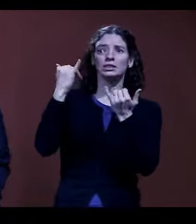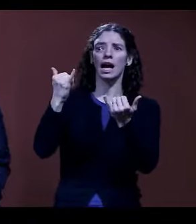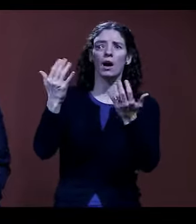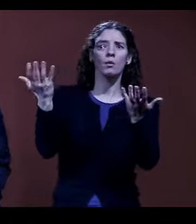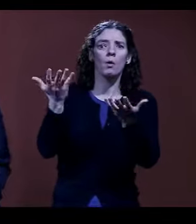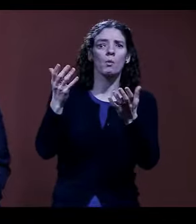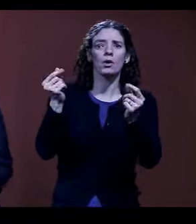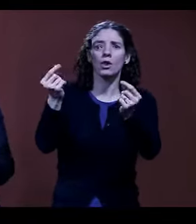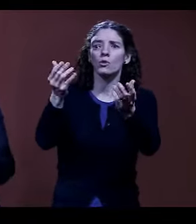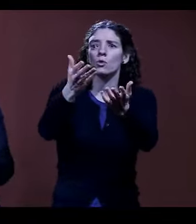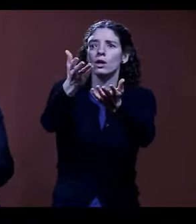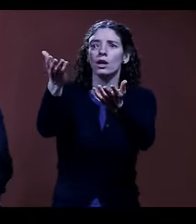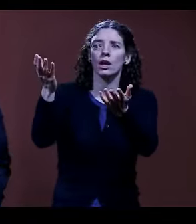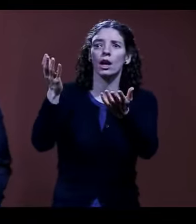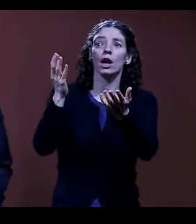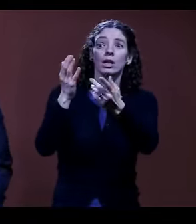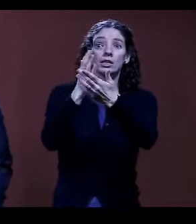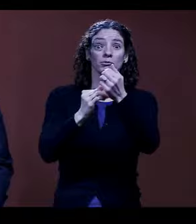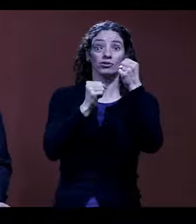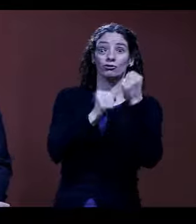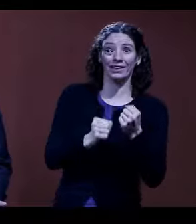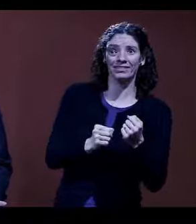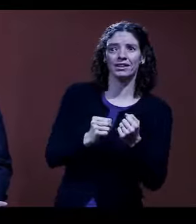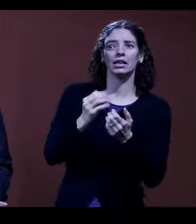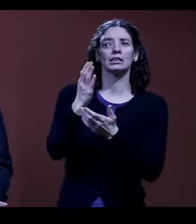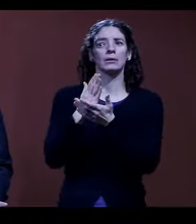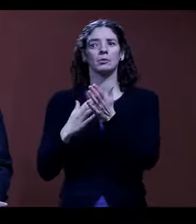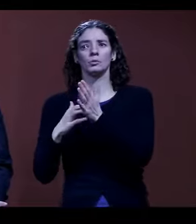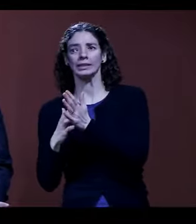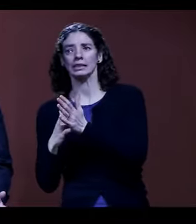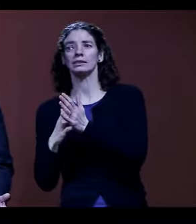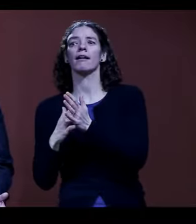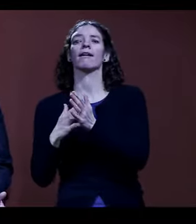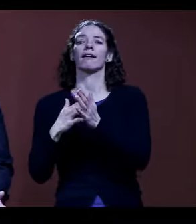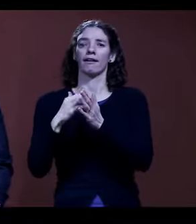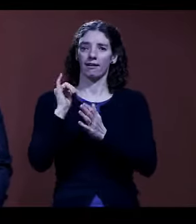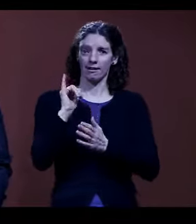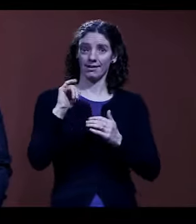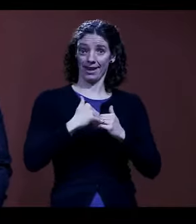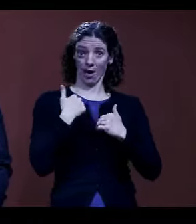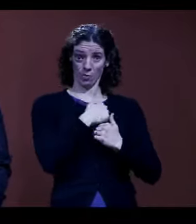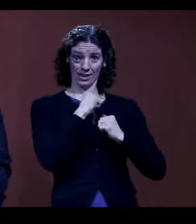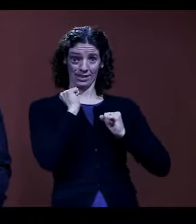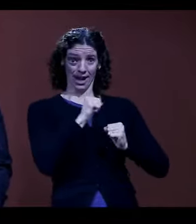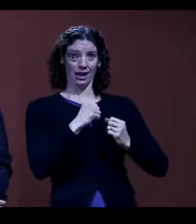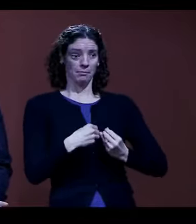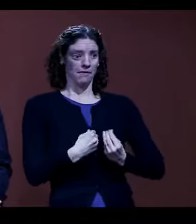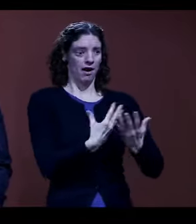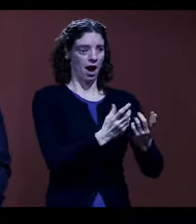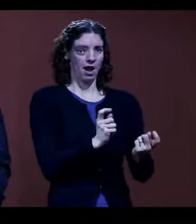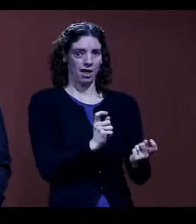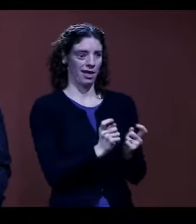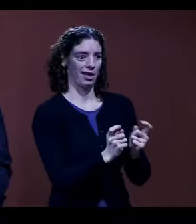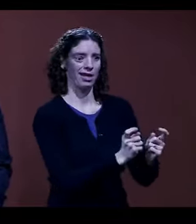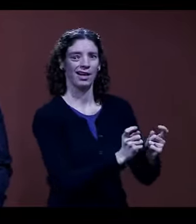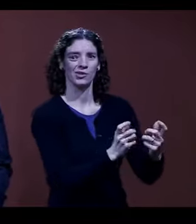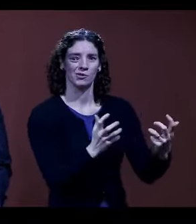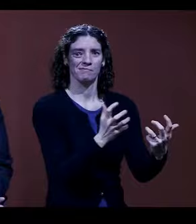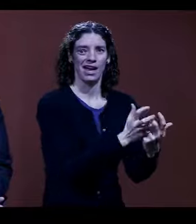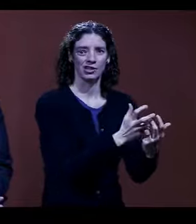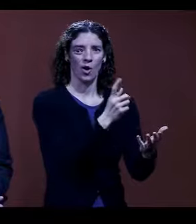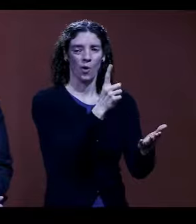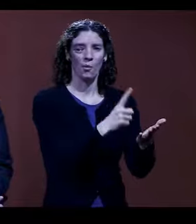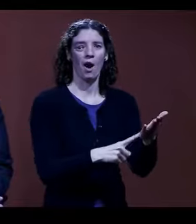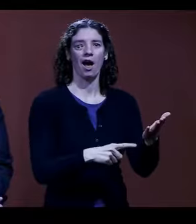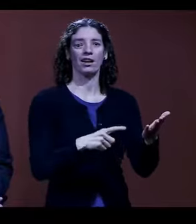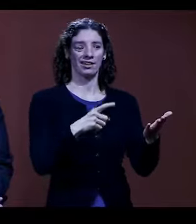well and where improvements could be made. You know, data can be analyzed by gender, by race, ethnicity, disability categories, or